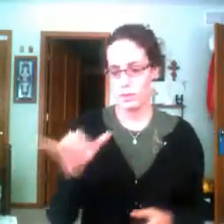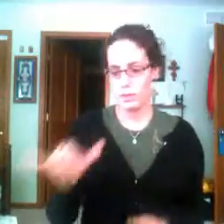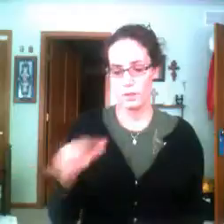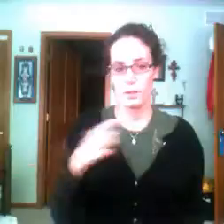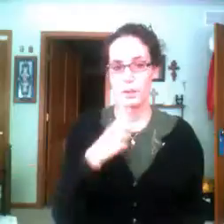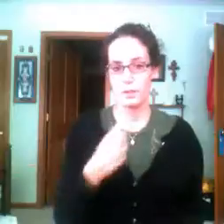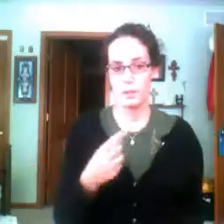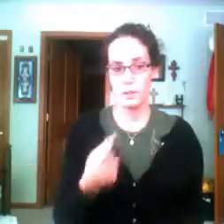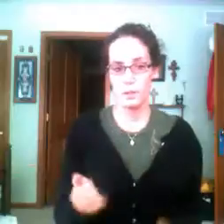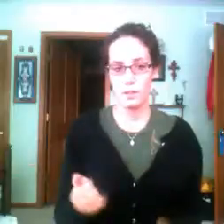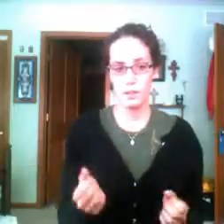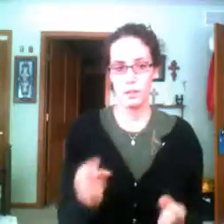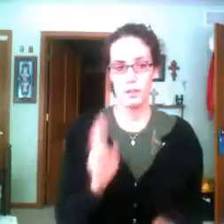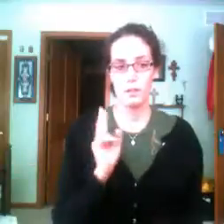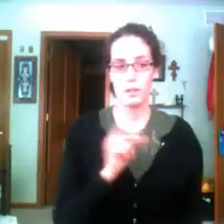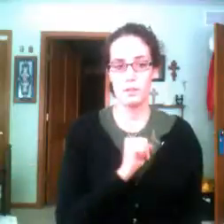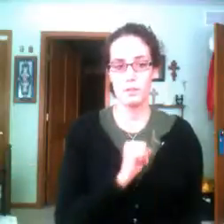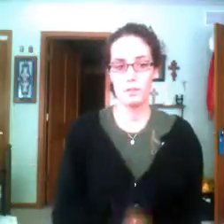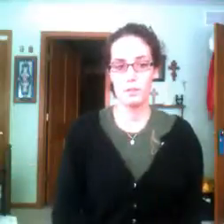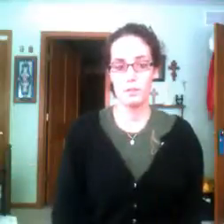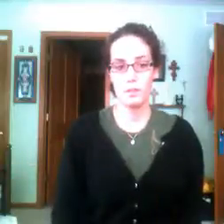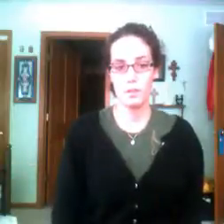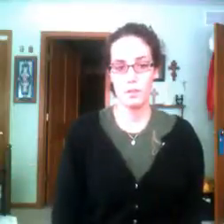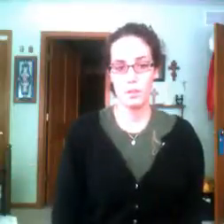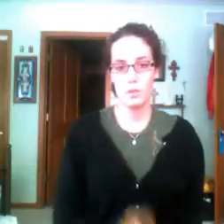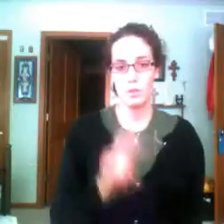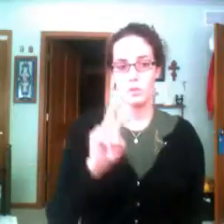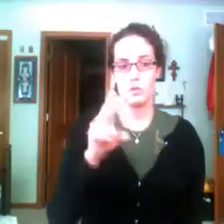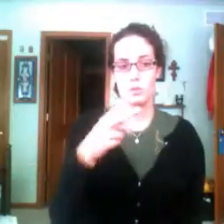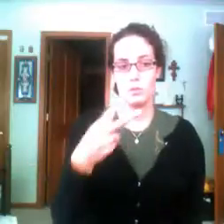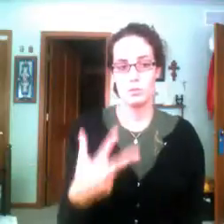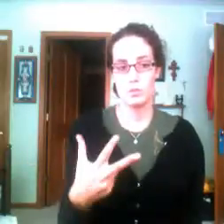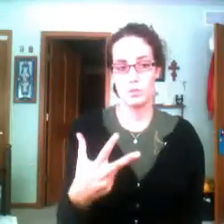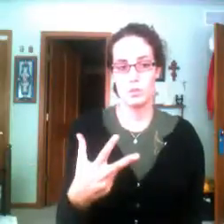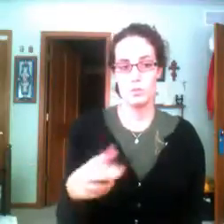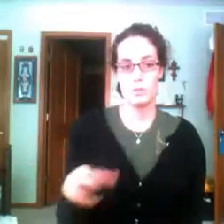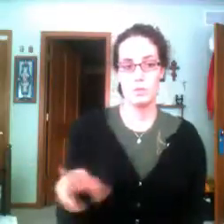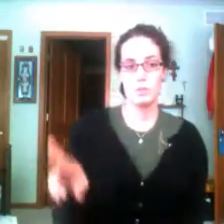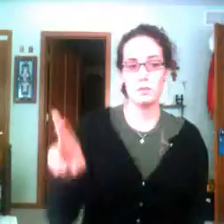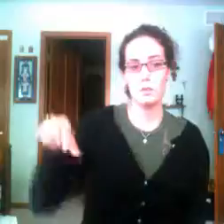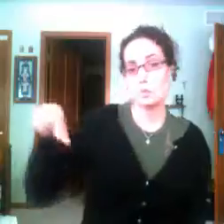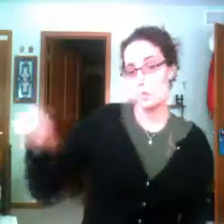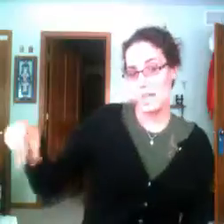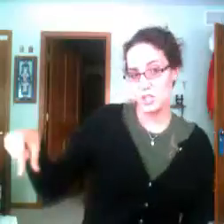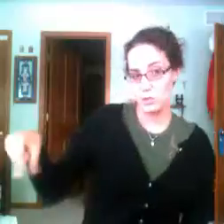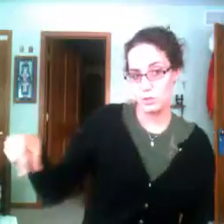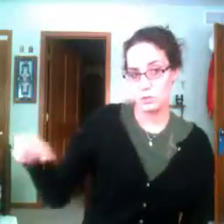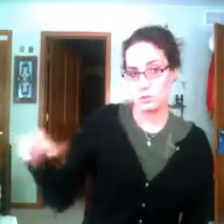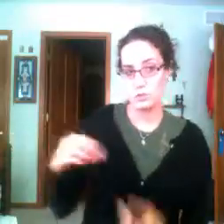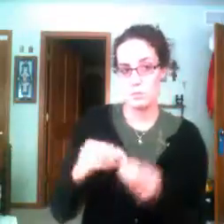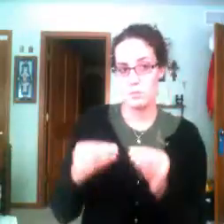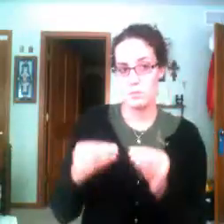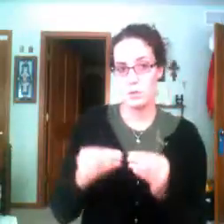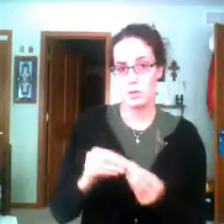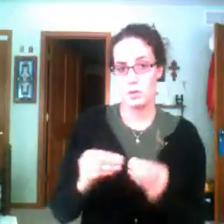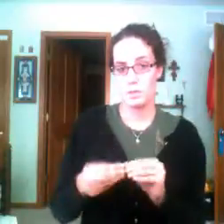Well, we know 2/3 is a rational number because it can be represented by an integer divided by an integer, not 0. I